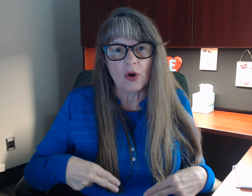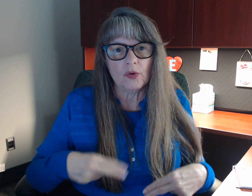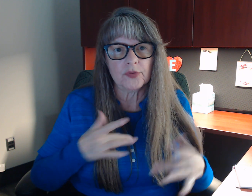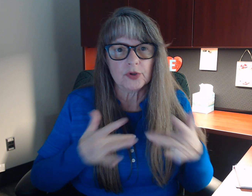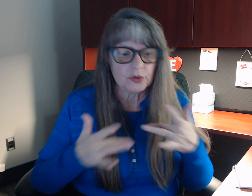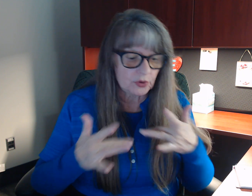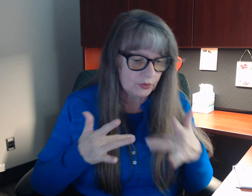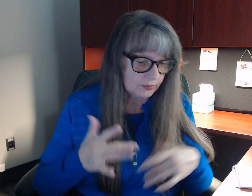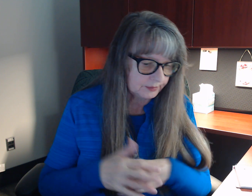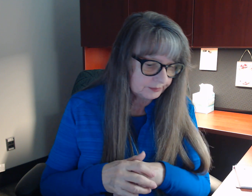health concern.